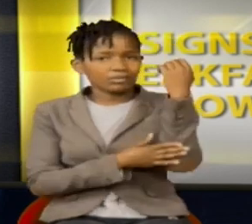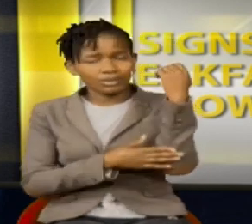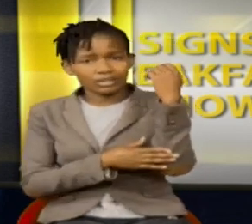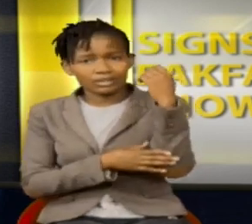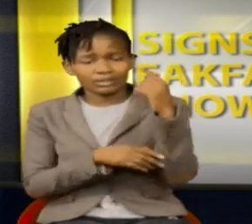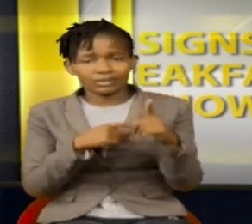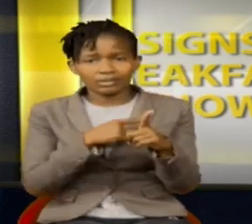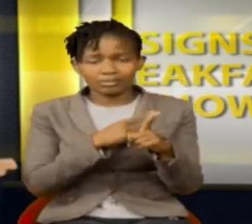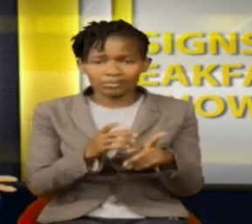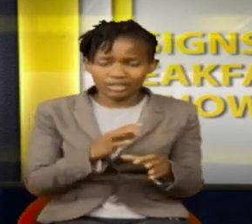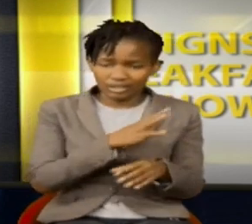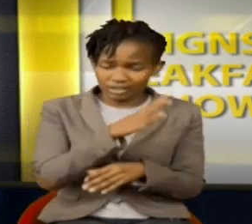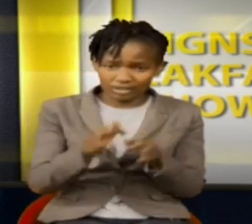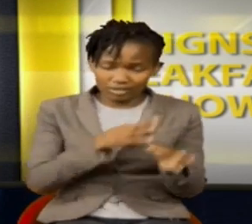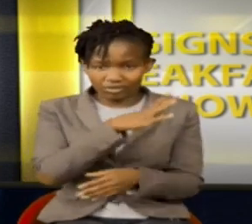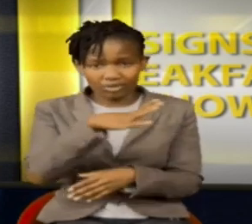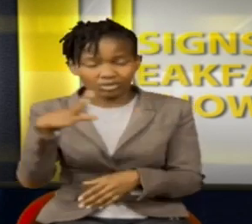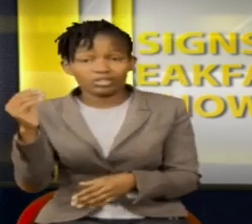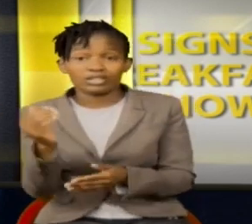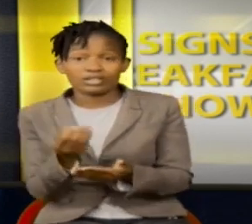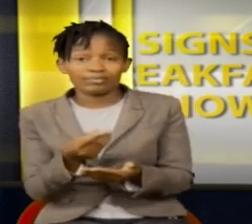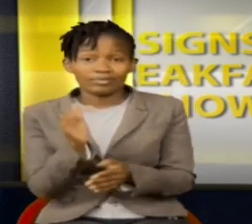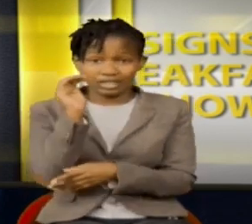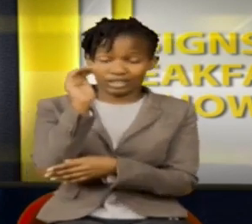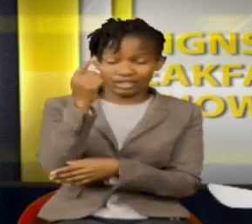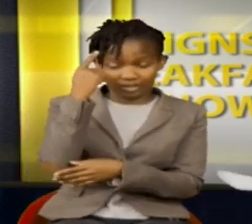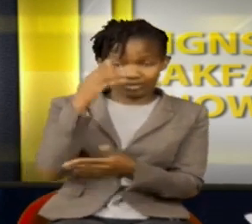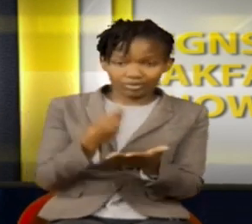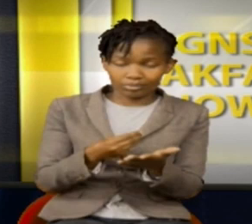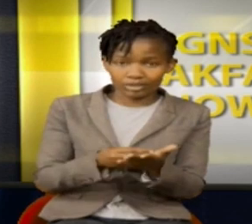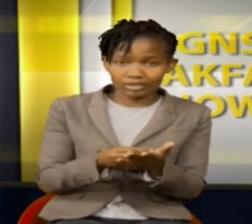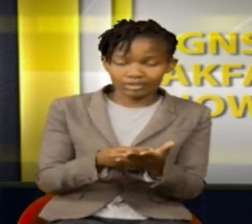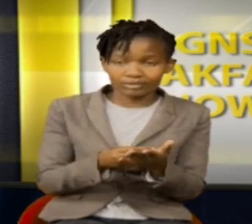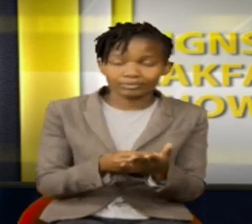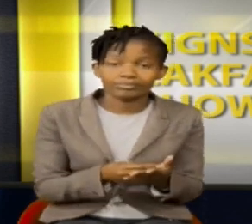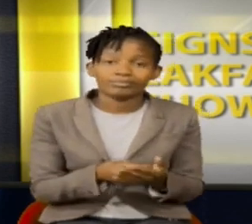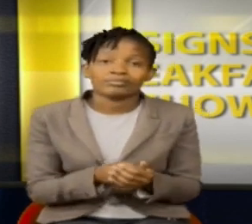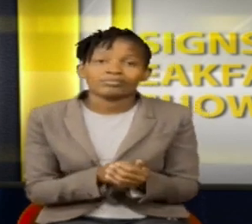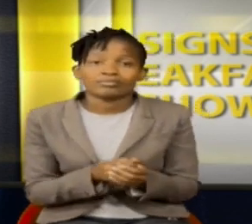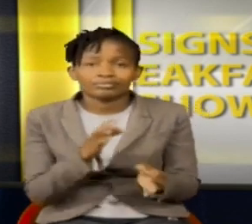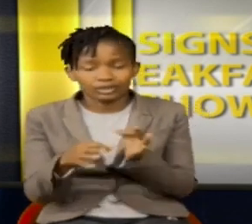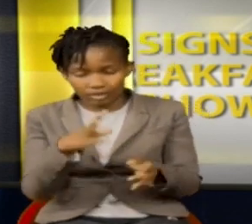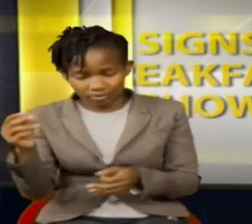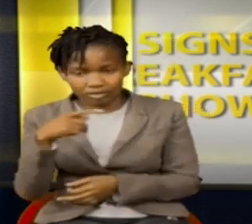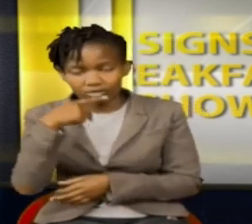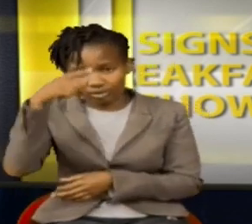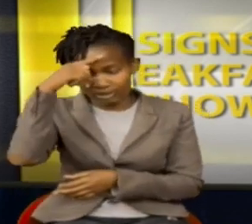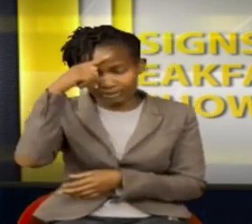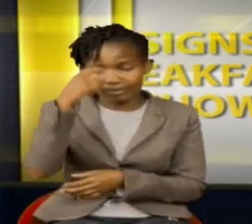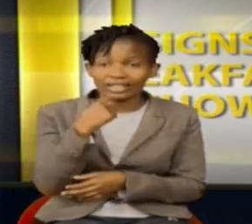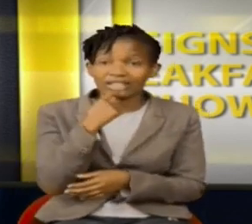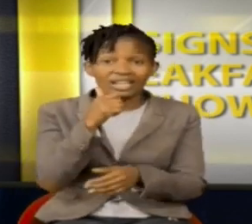for money? No, you see, that's the thing. Yes. You find that young people so cannot afford. You go to your parents. And your parents will definitely criticize you. Yeah. So